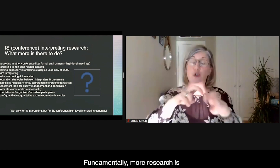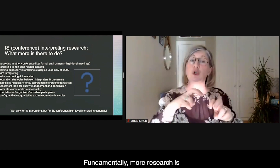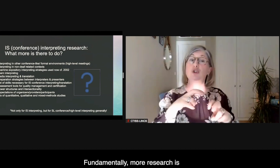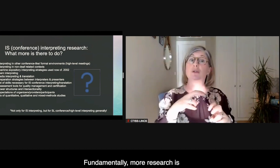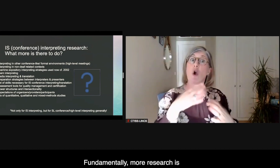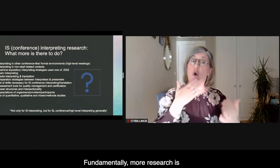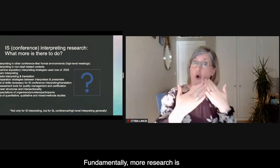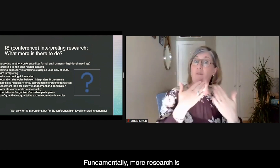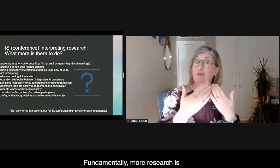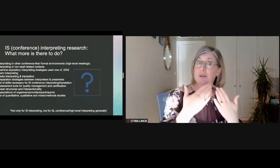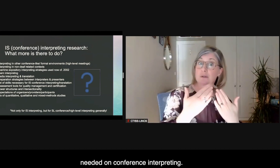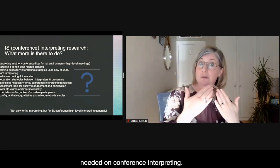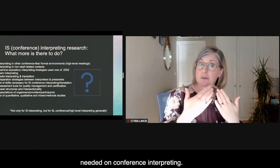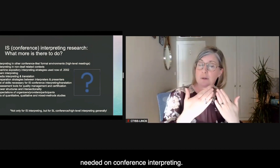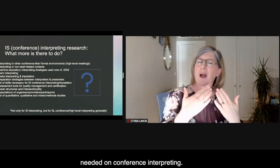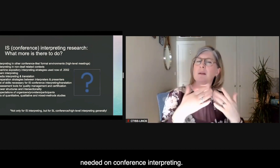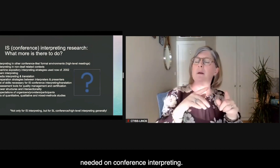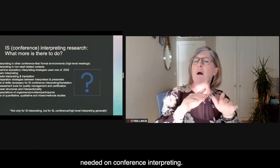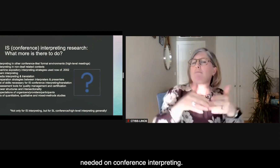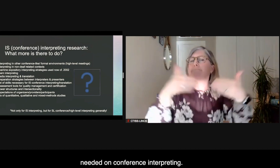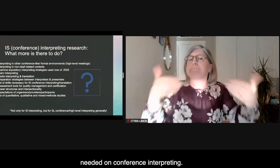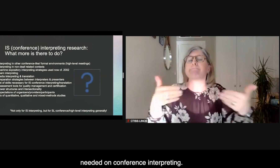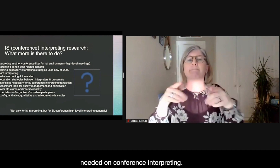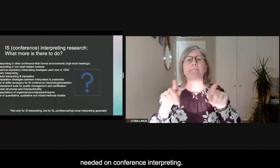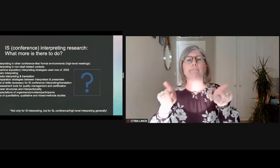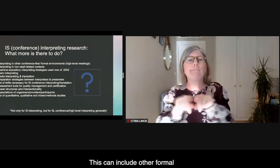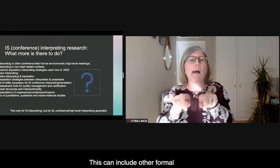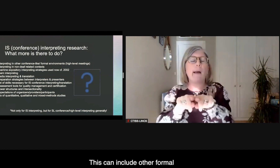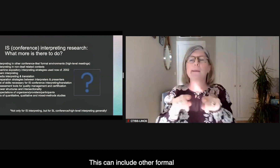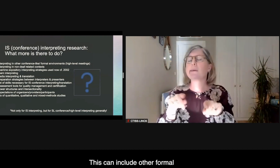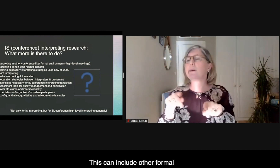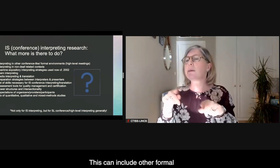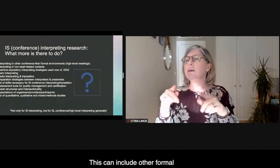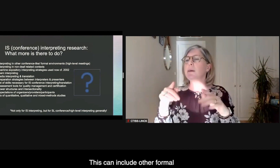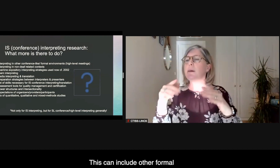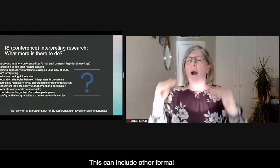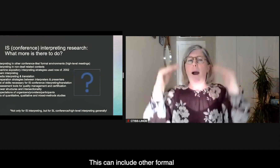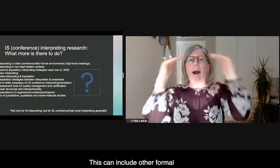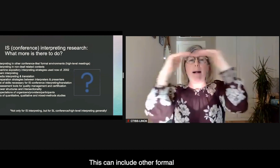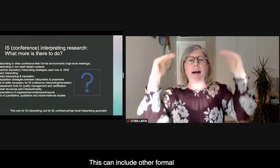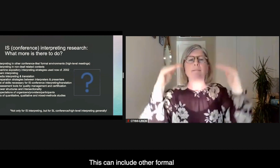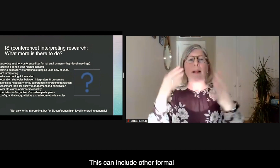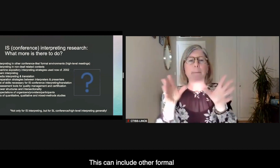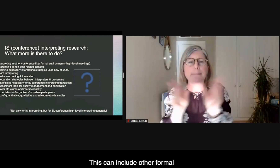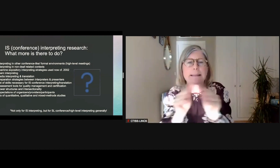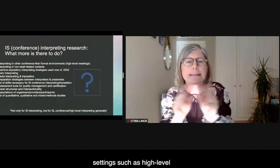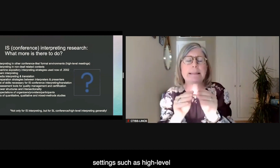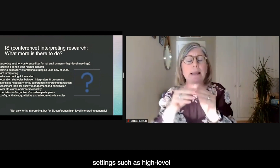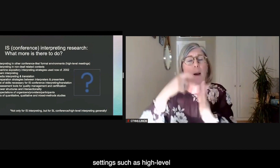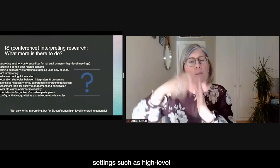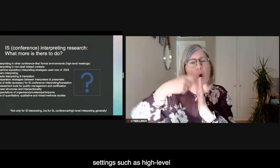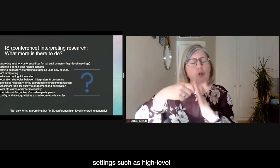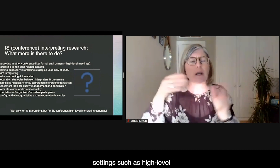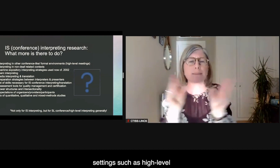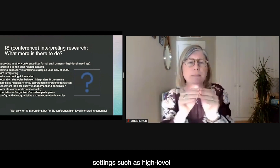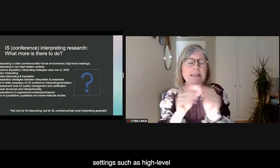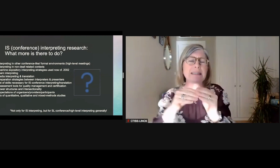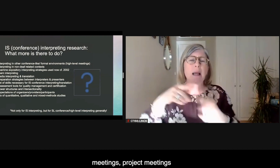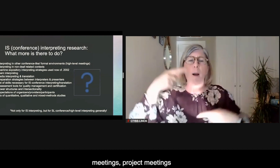Fundamentally, more research is needed on conference interpreting. This can include other formal settings such as high-level meetings, project meetings,